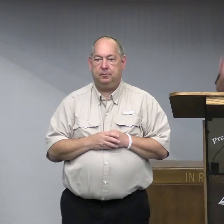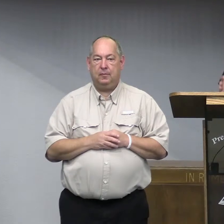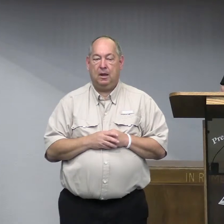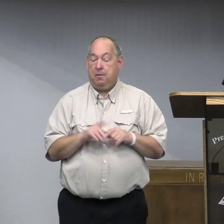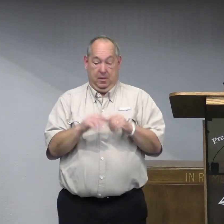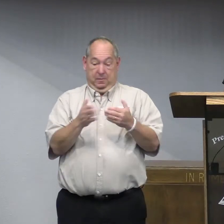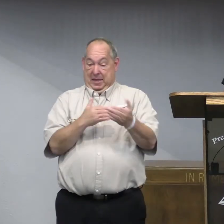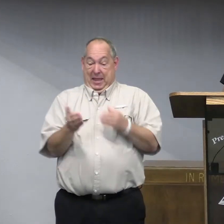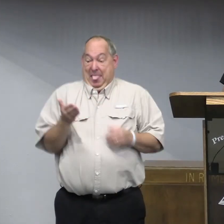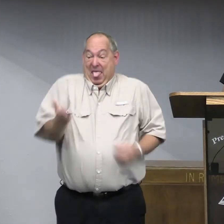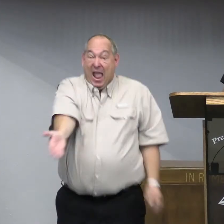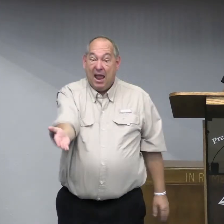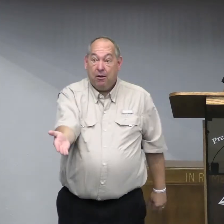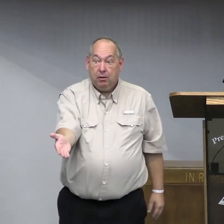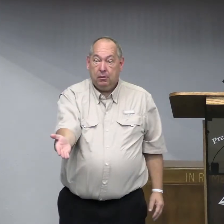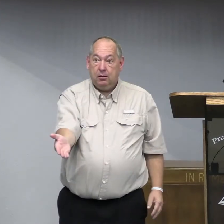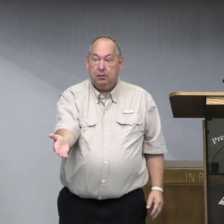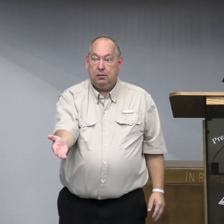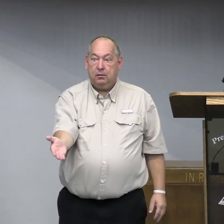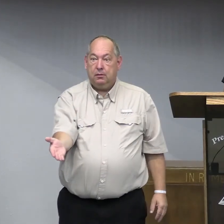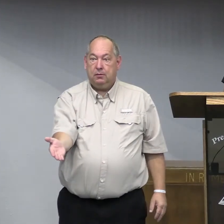even there